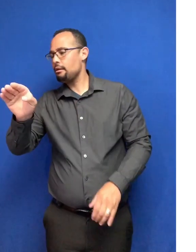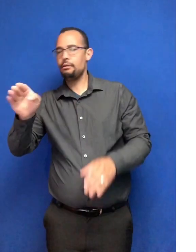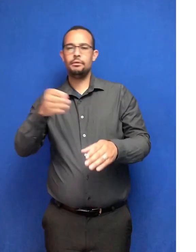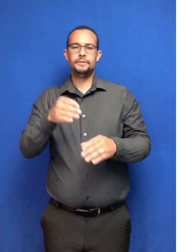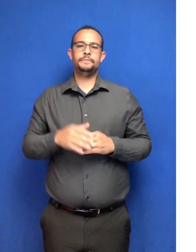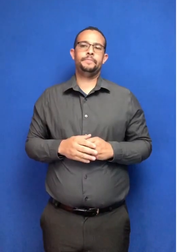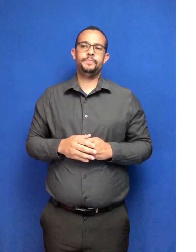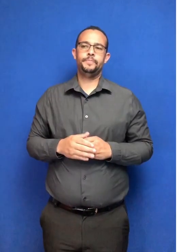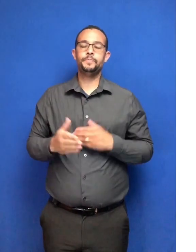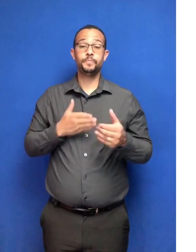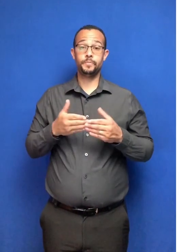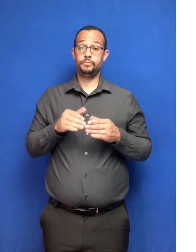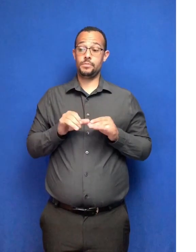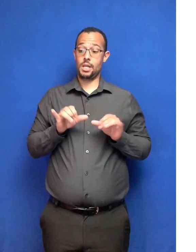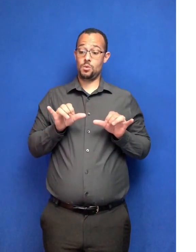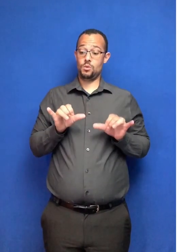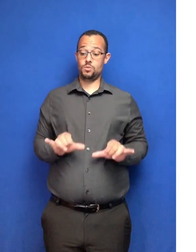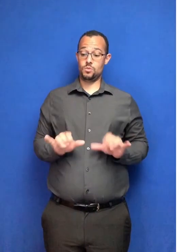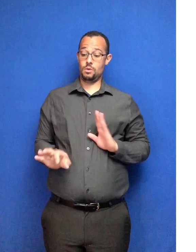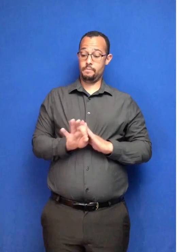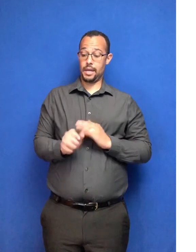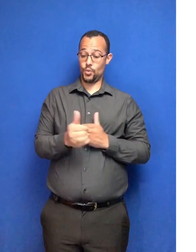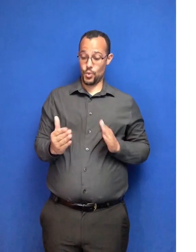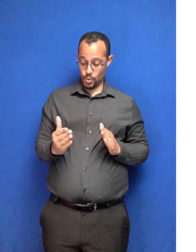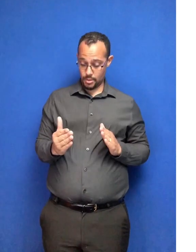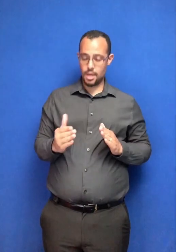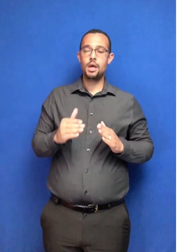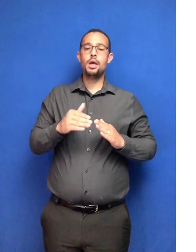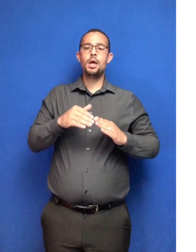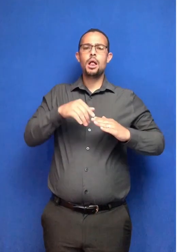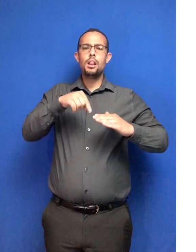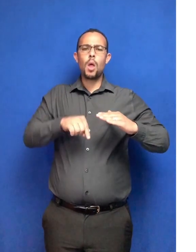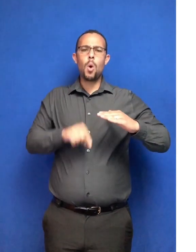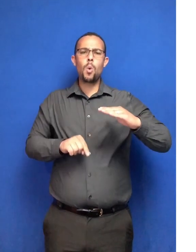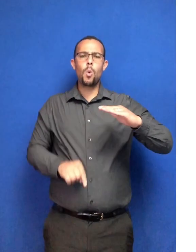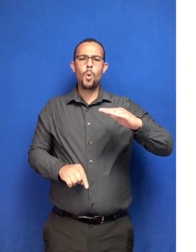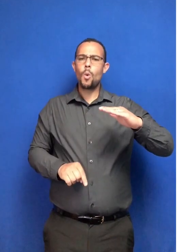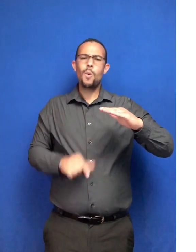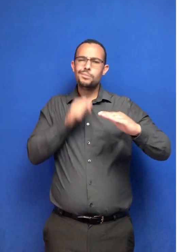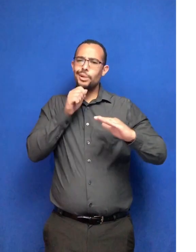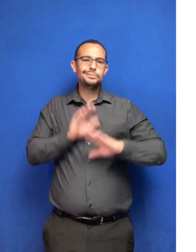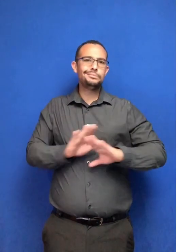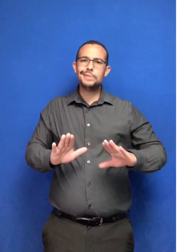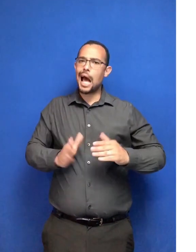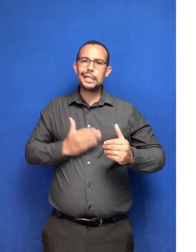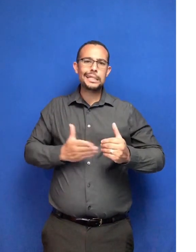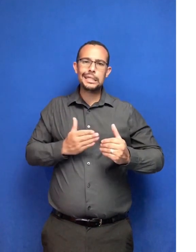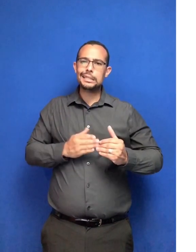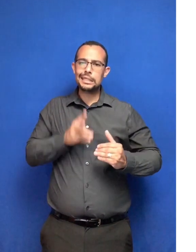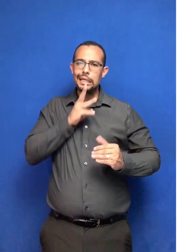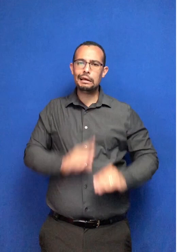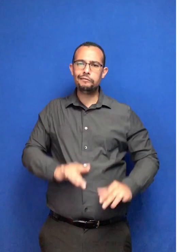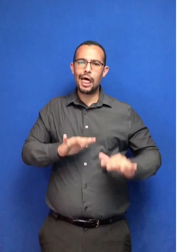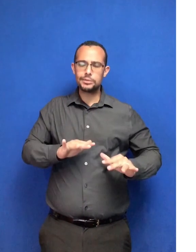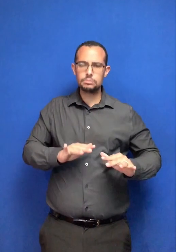not expected to flood. So you would not go down into a basement that would easily flood, but the lowest level